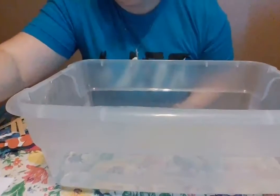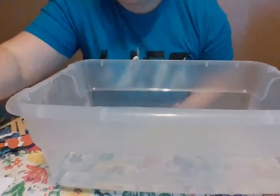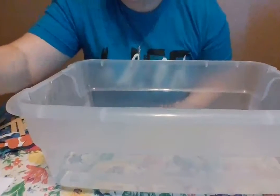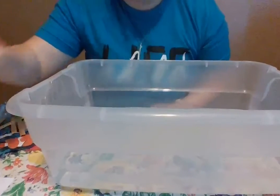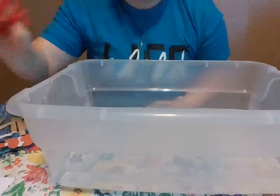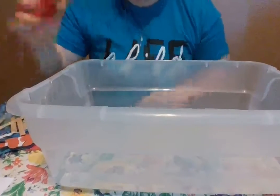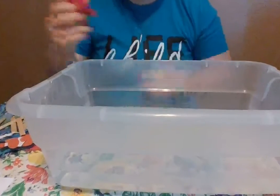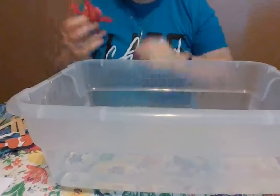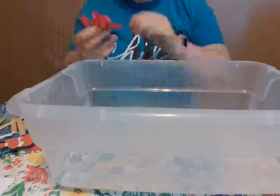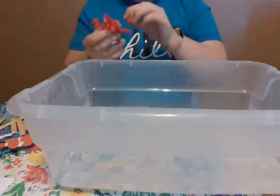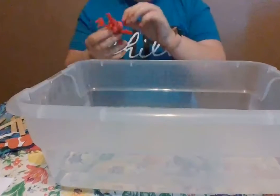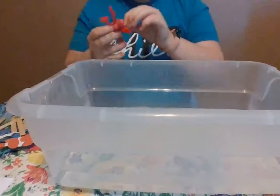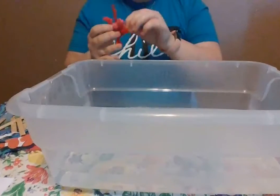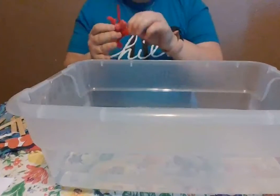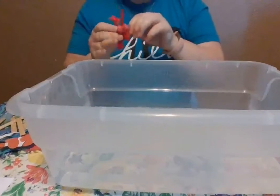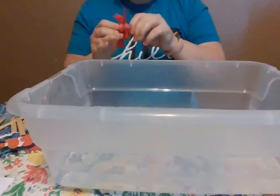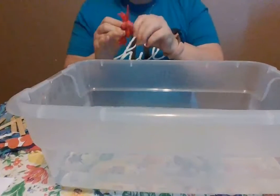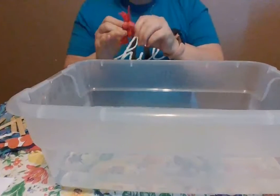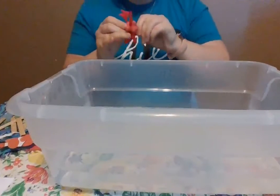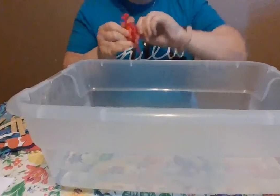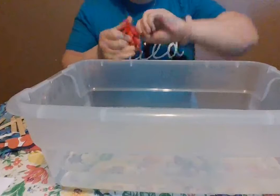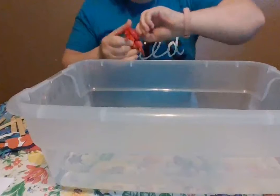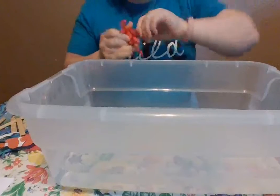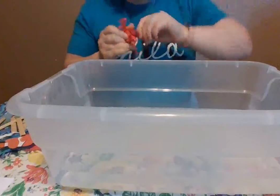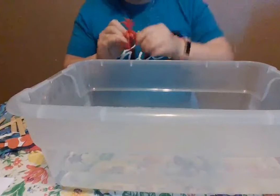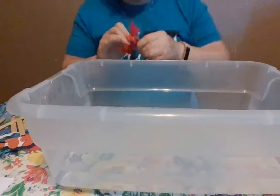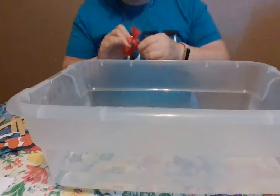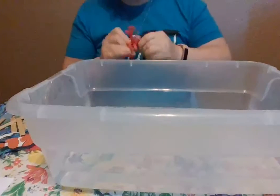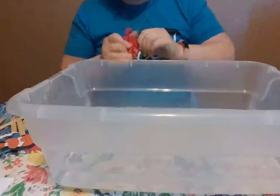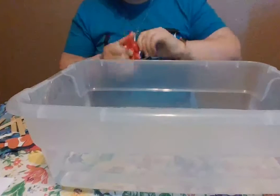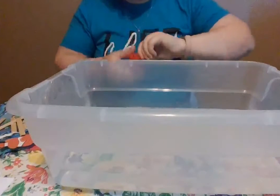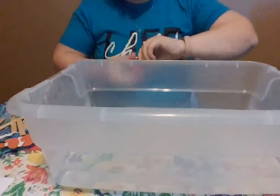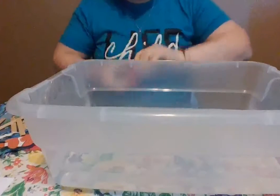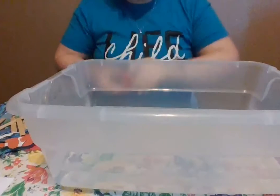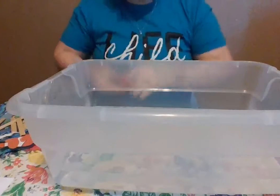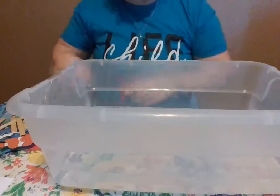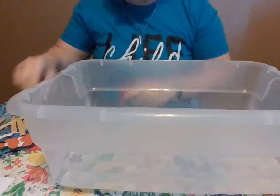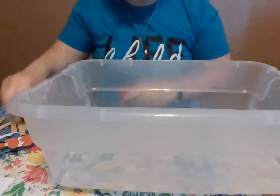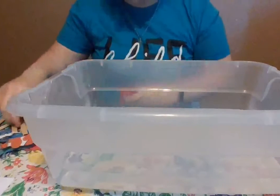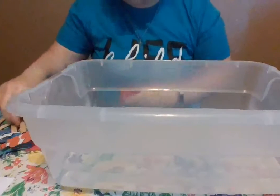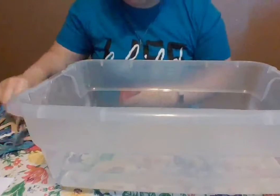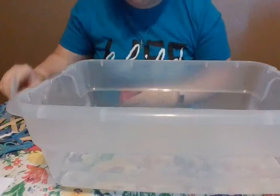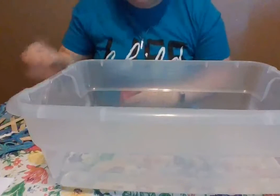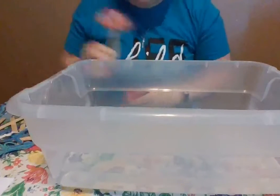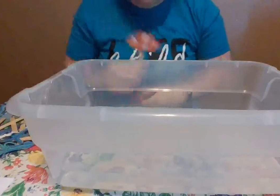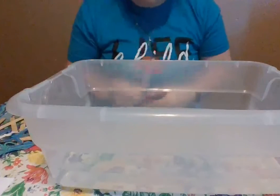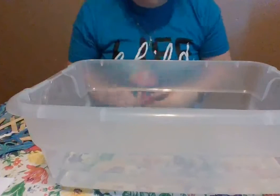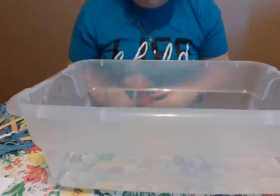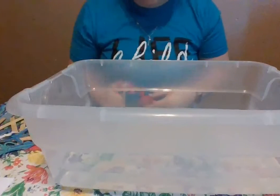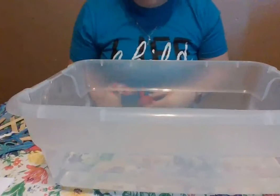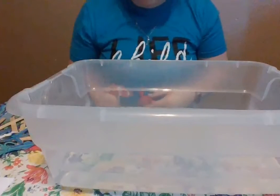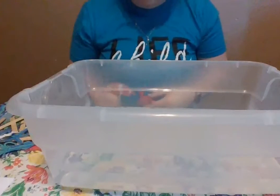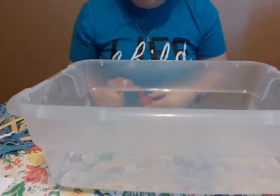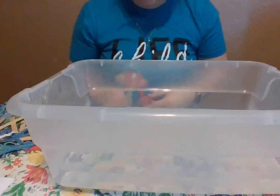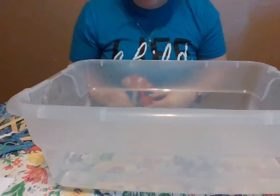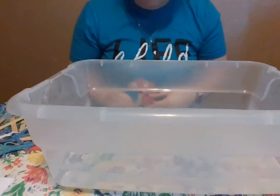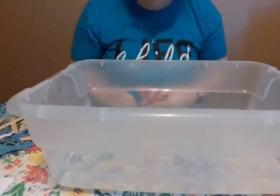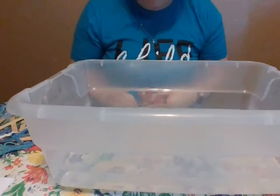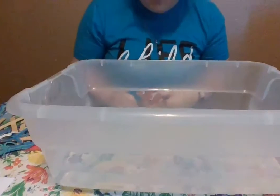am going to play with them behind here. So, for example, I don't know if you can